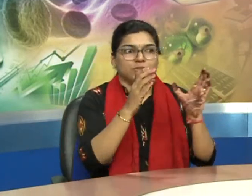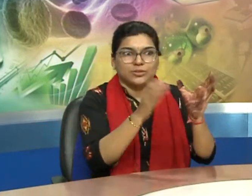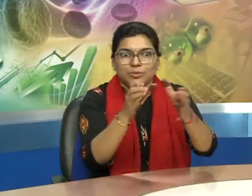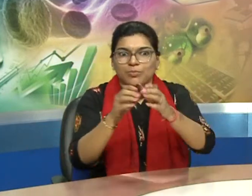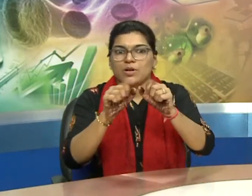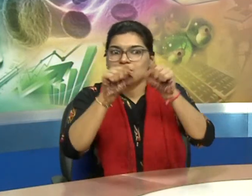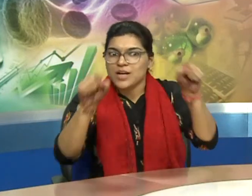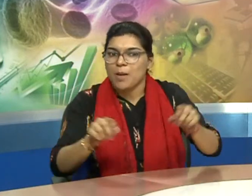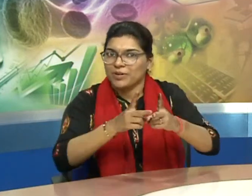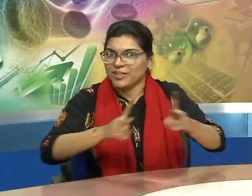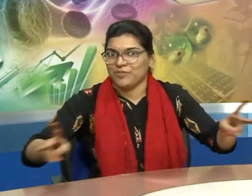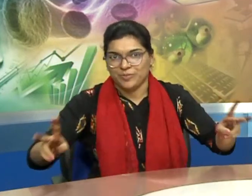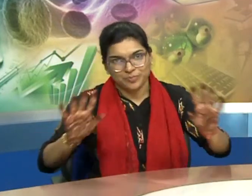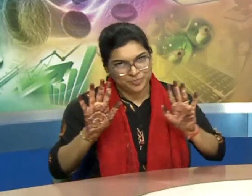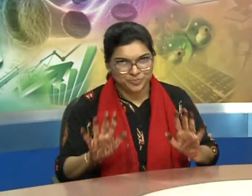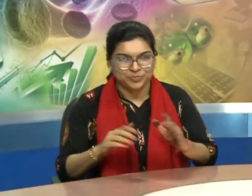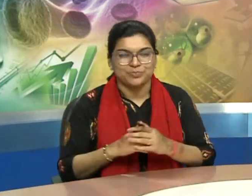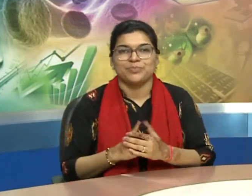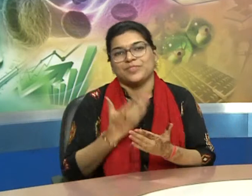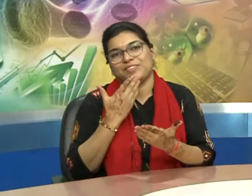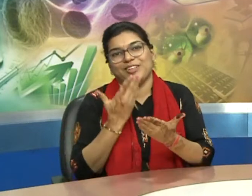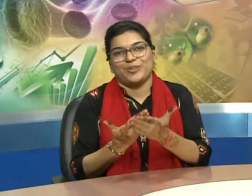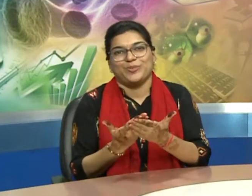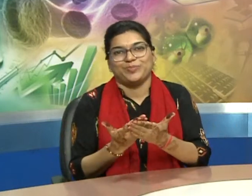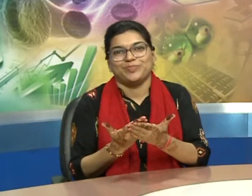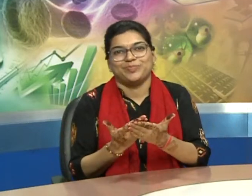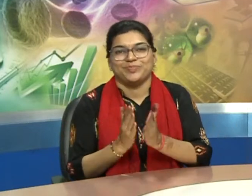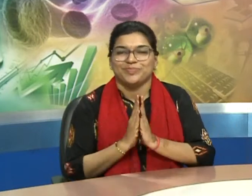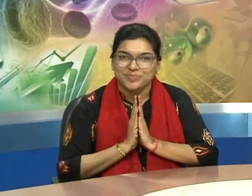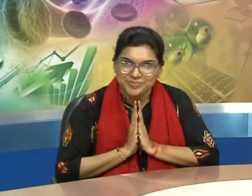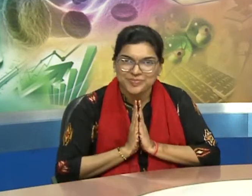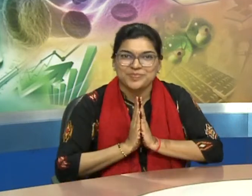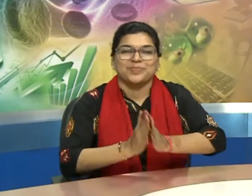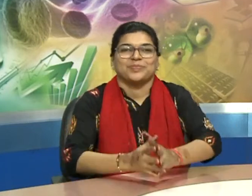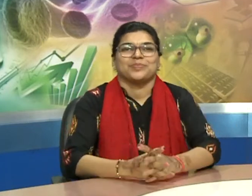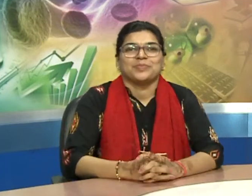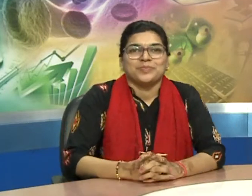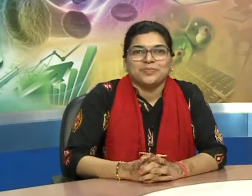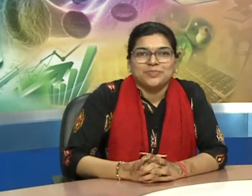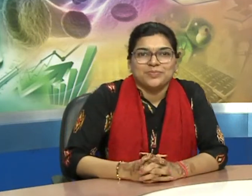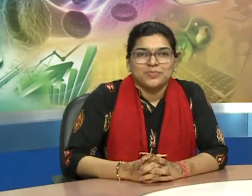discussed, they are all different structures. Thank you. Namaskar.